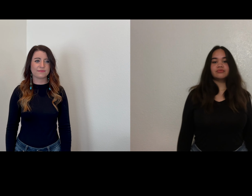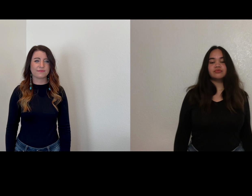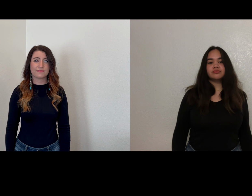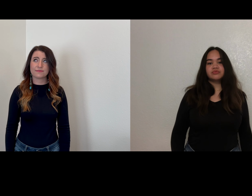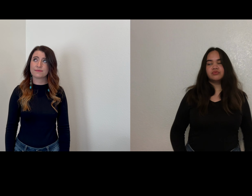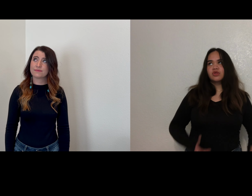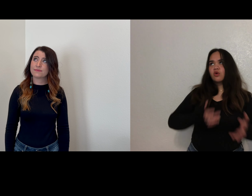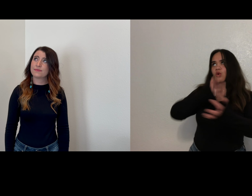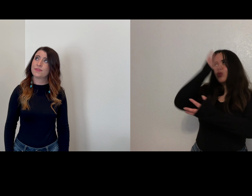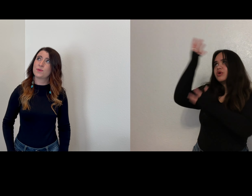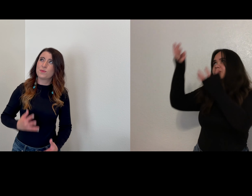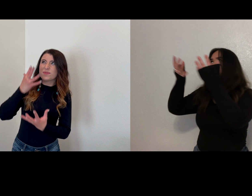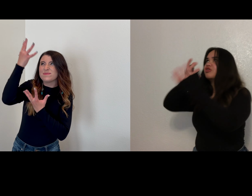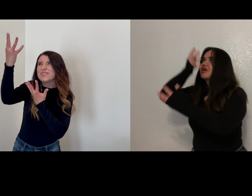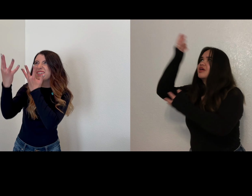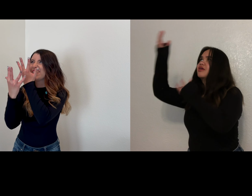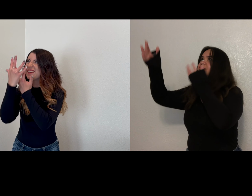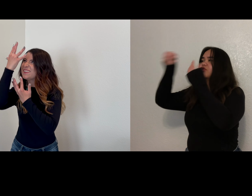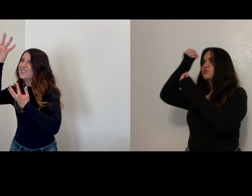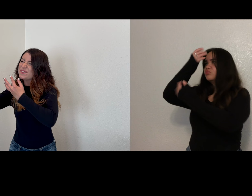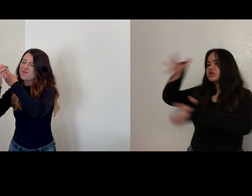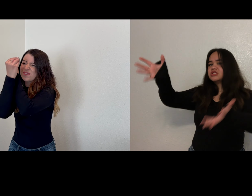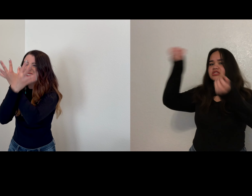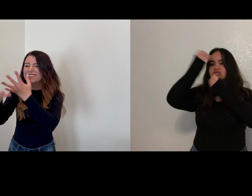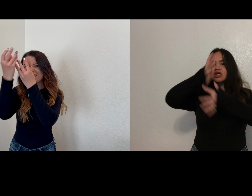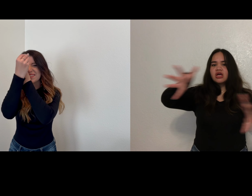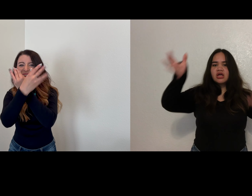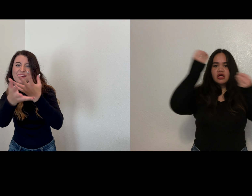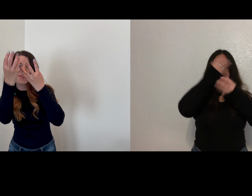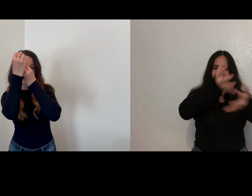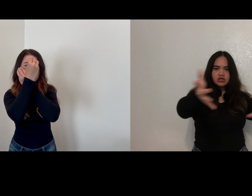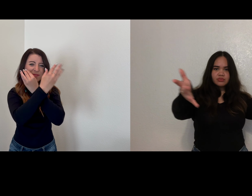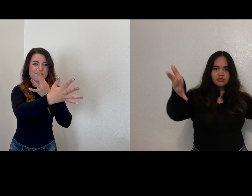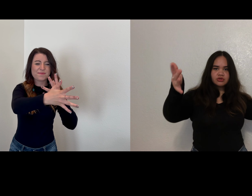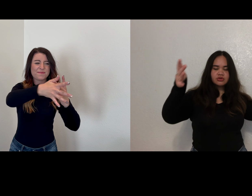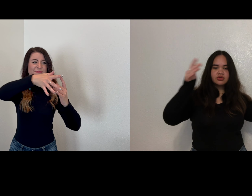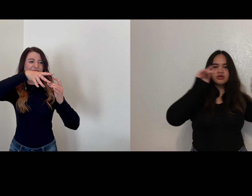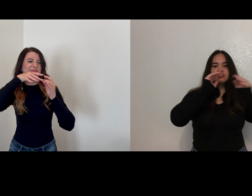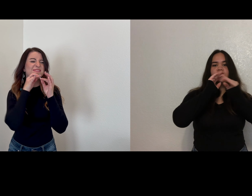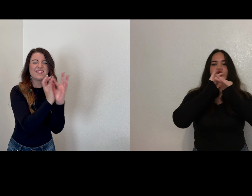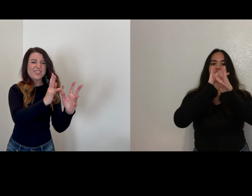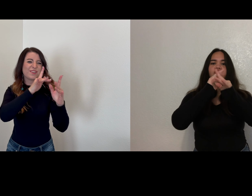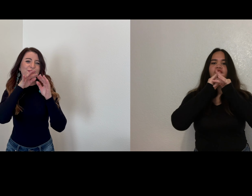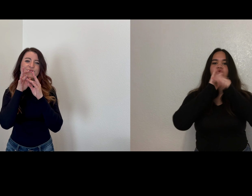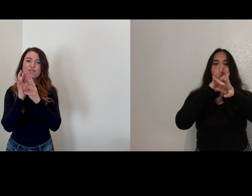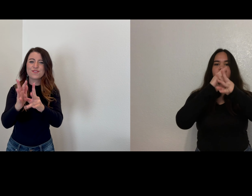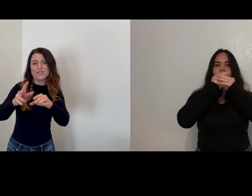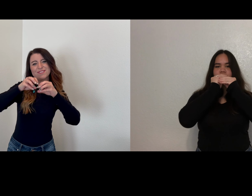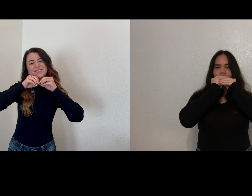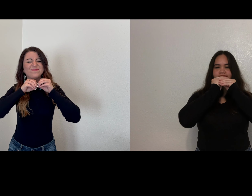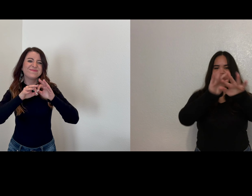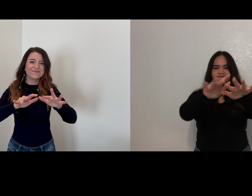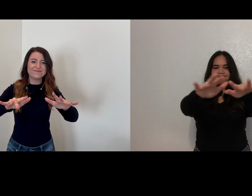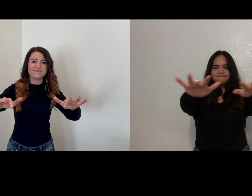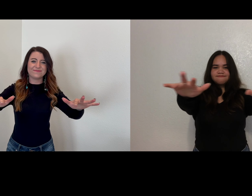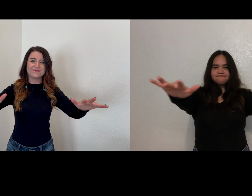We pray for wisdom, your voice to hear